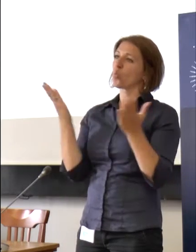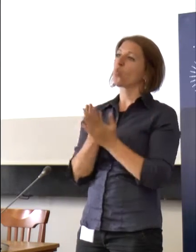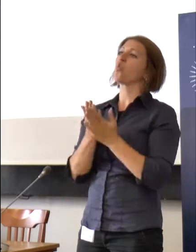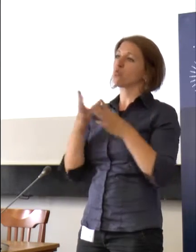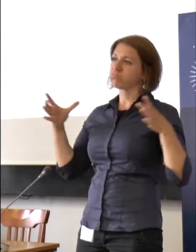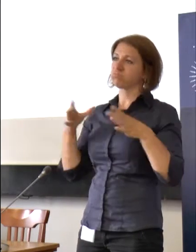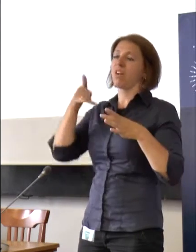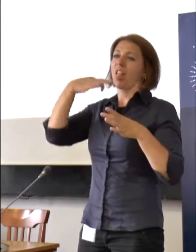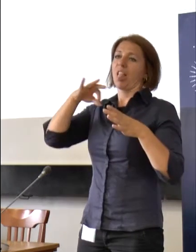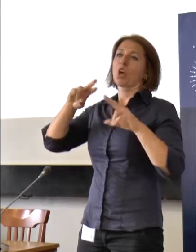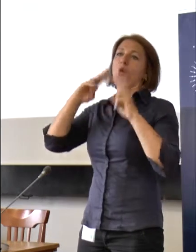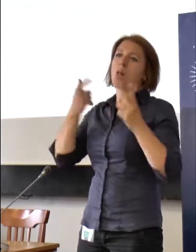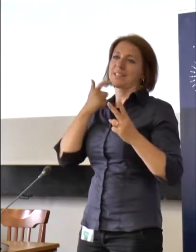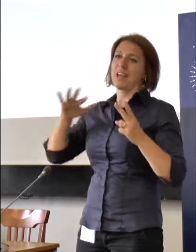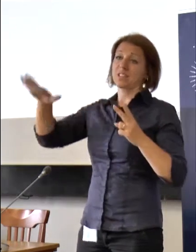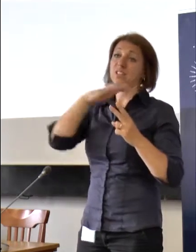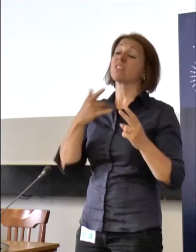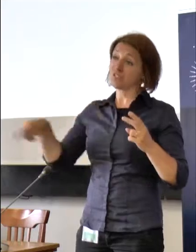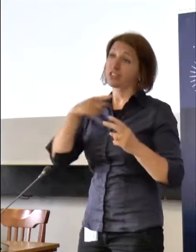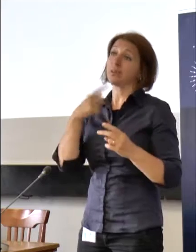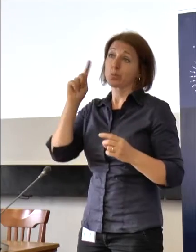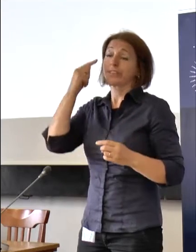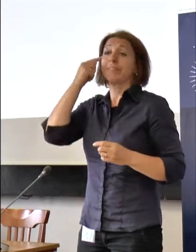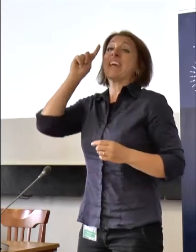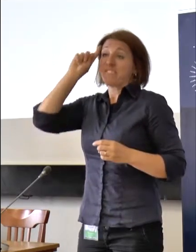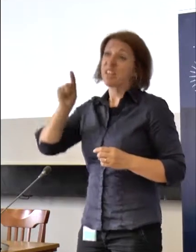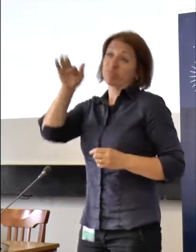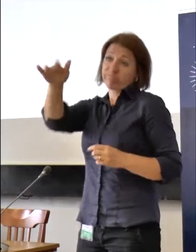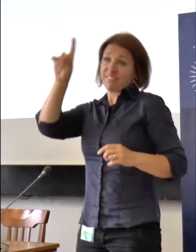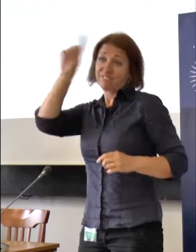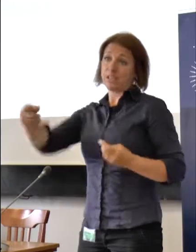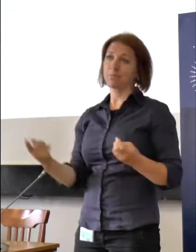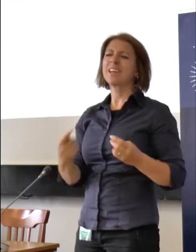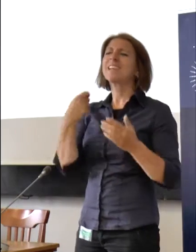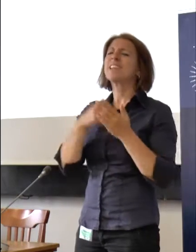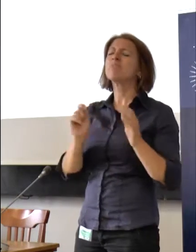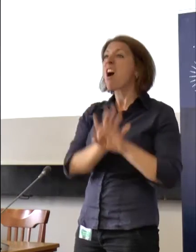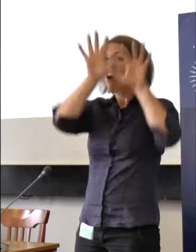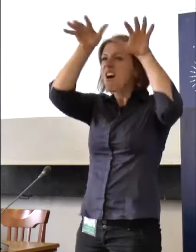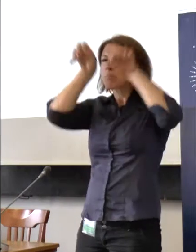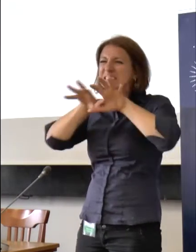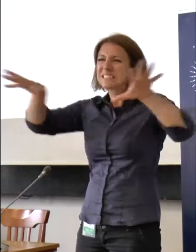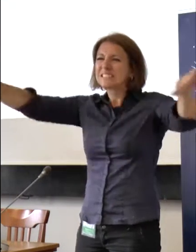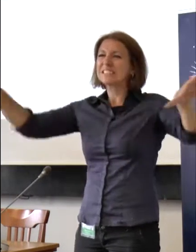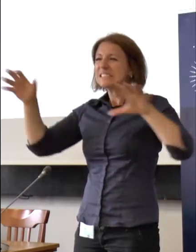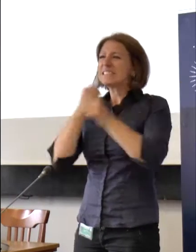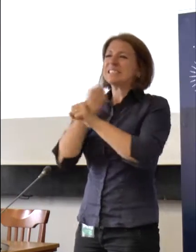kind of tendency or tsunami or strong tendency towards a linguistic